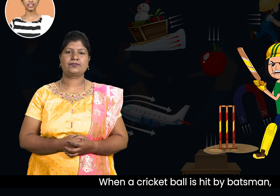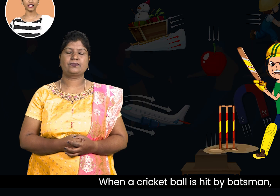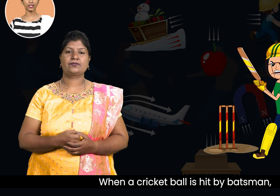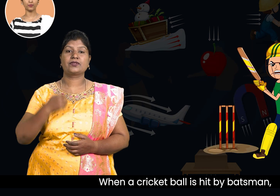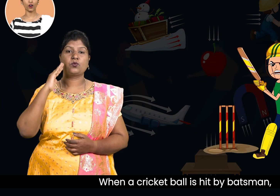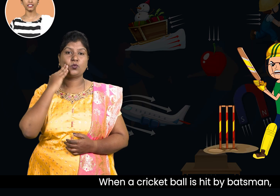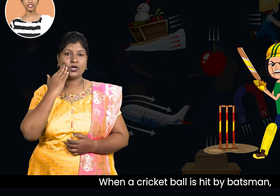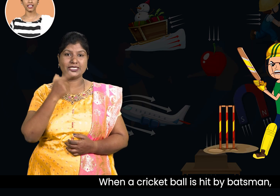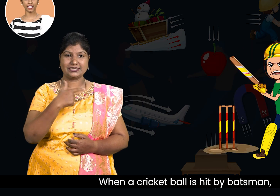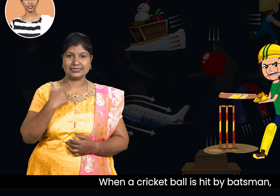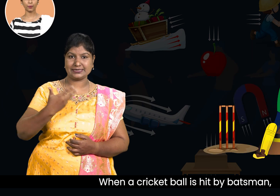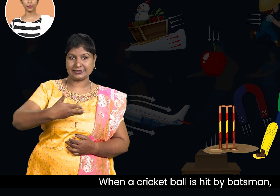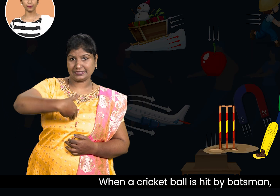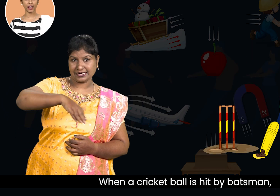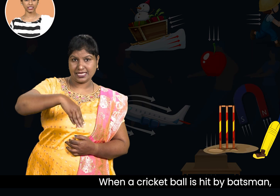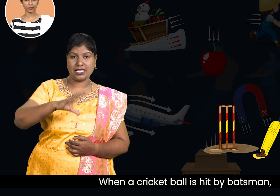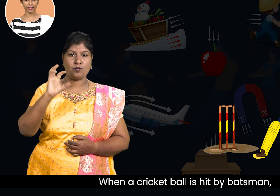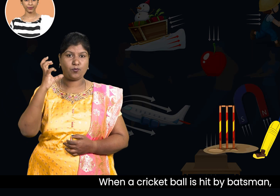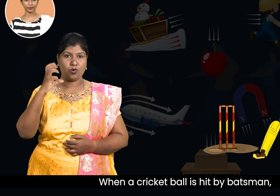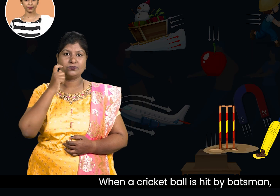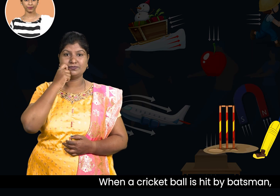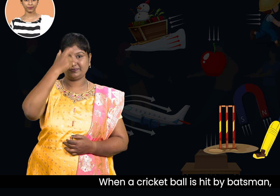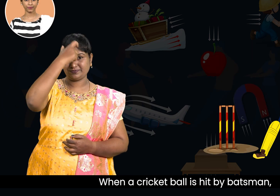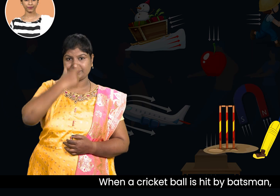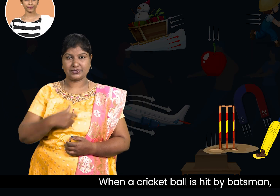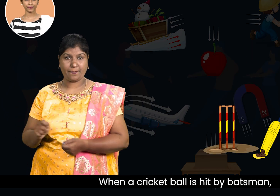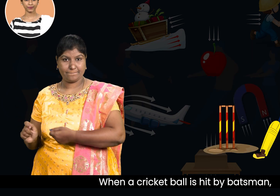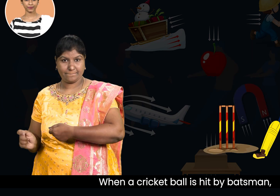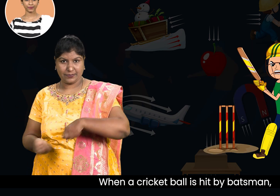When a cricket ball is hit by batsman,